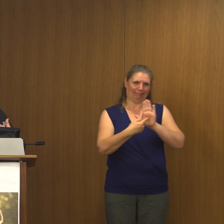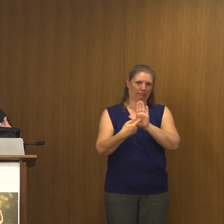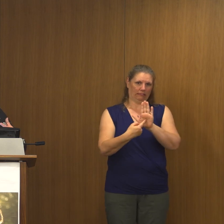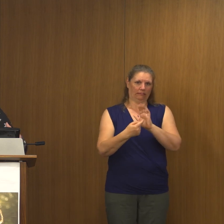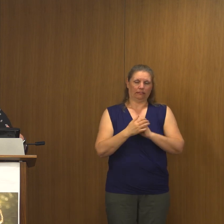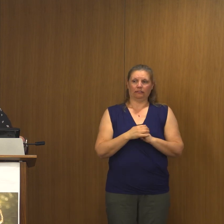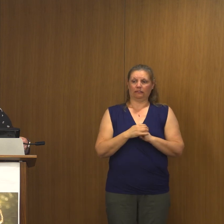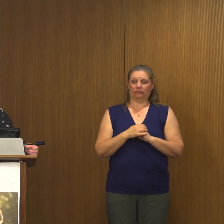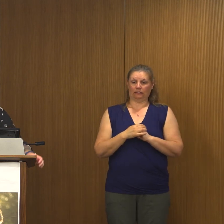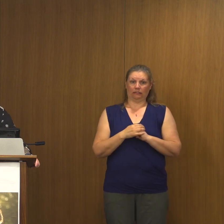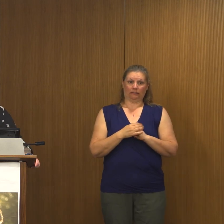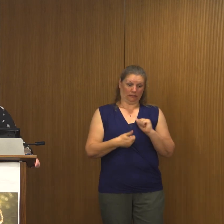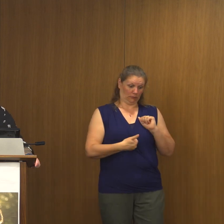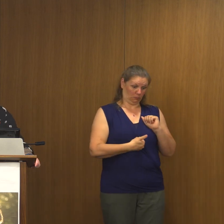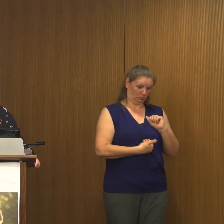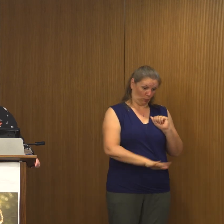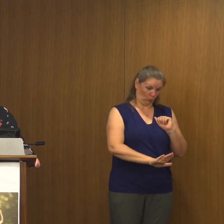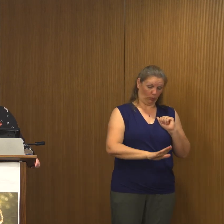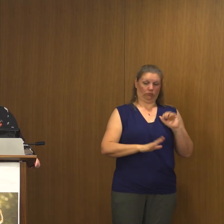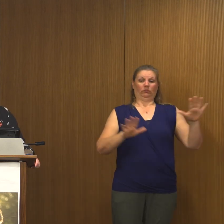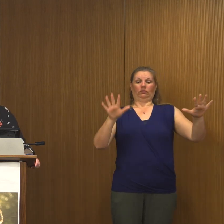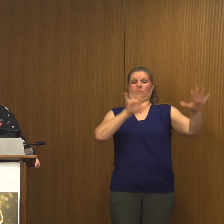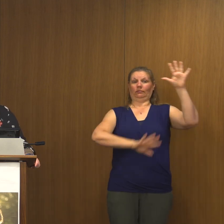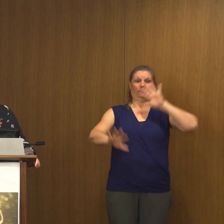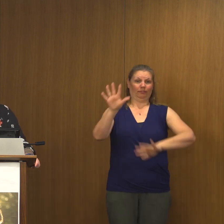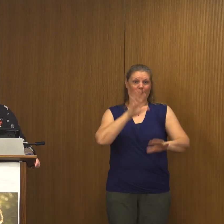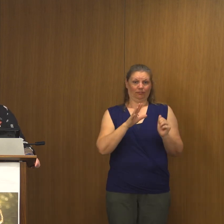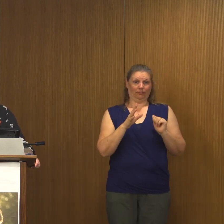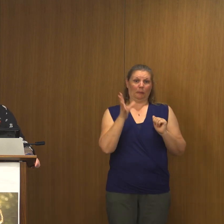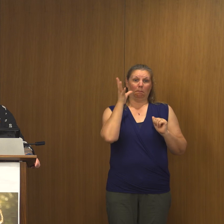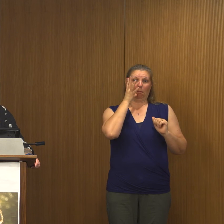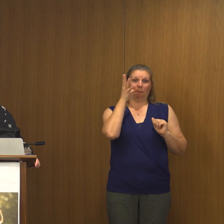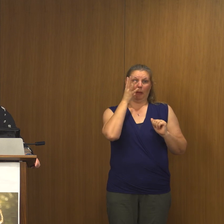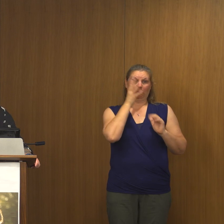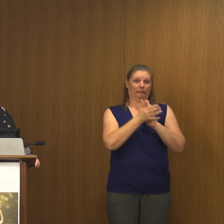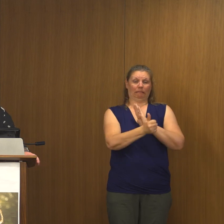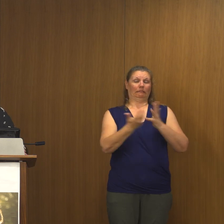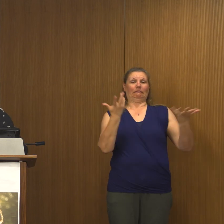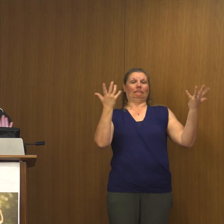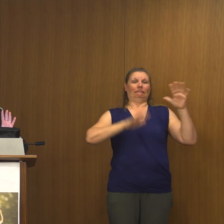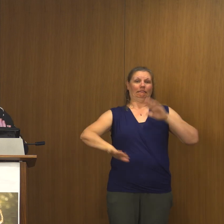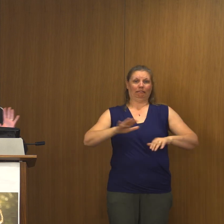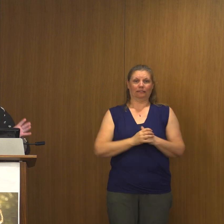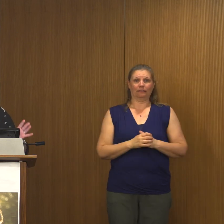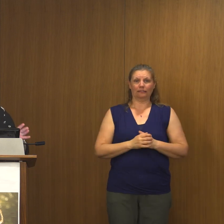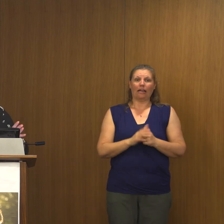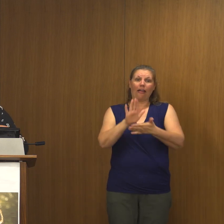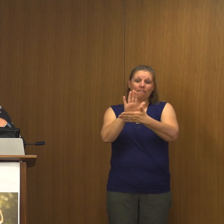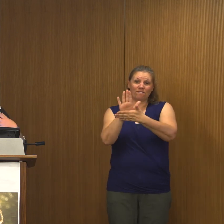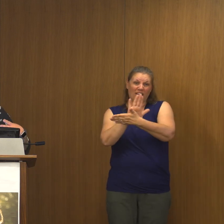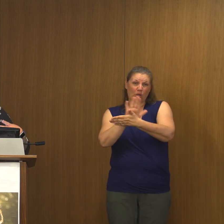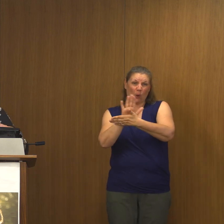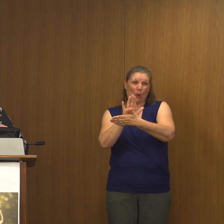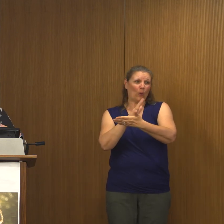especially when I first became a mom, this is something that was entirely new to me. The video that unfortunately didn't work,